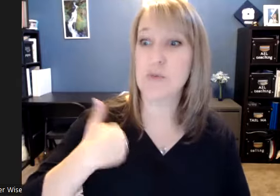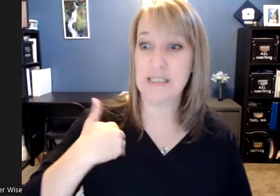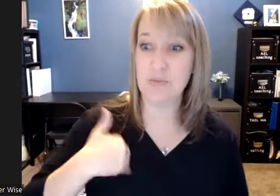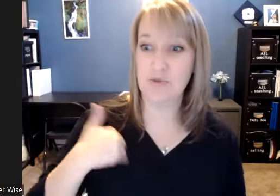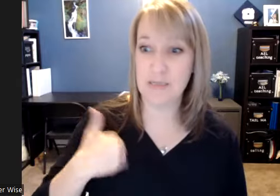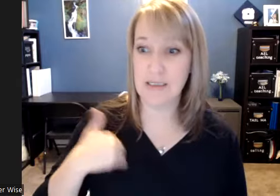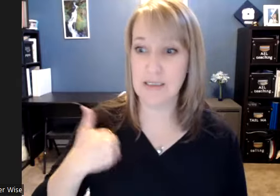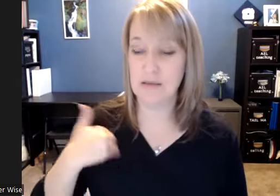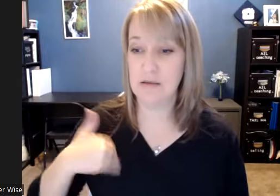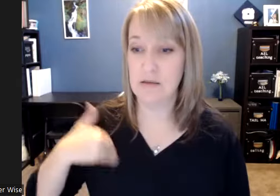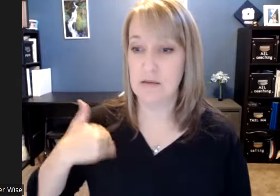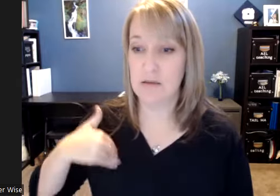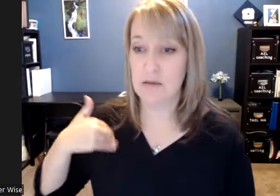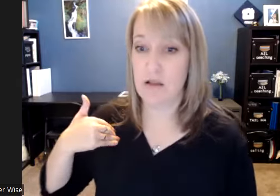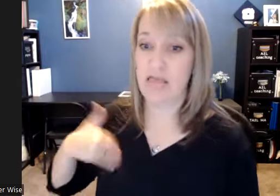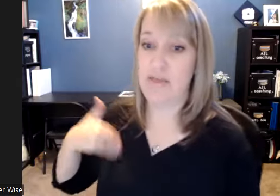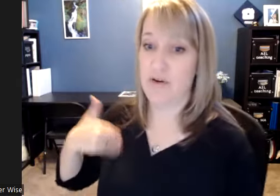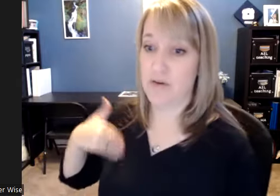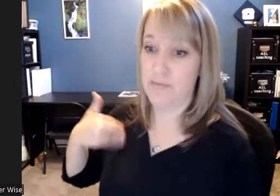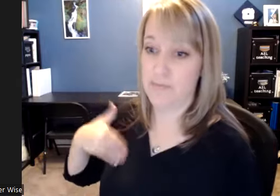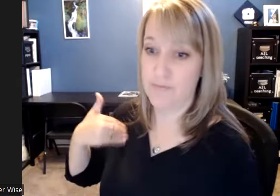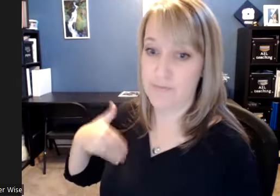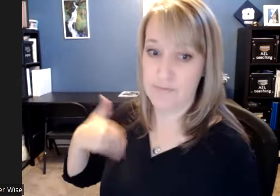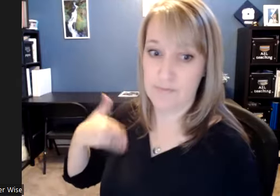wrist movement. Leather.